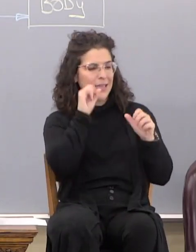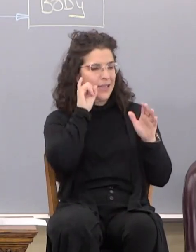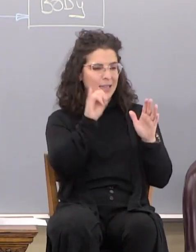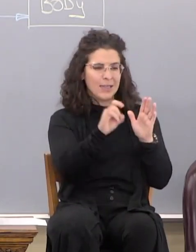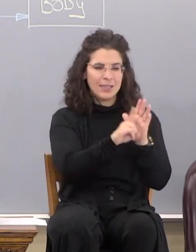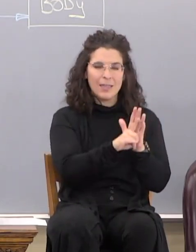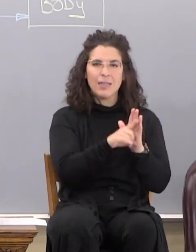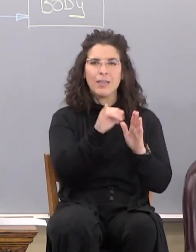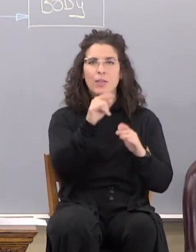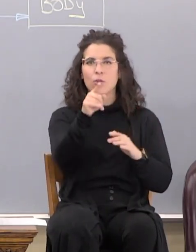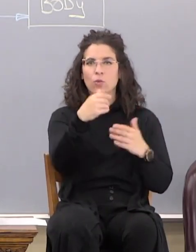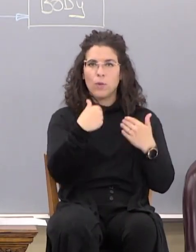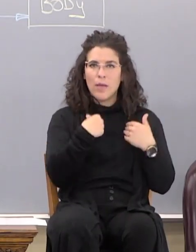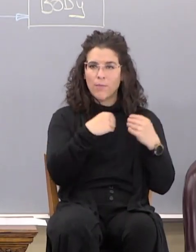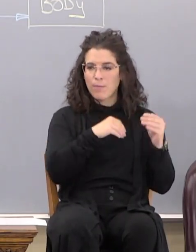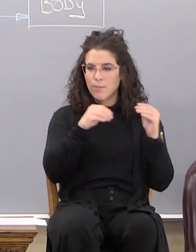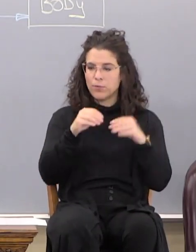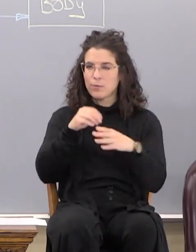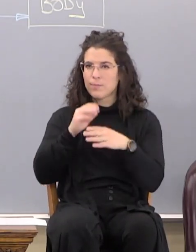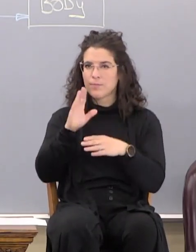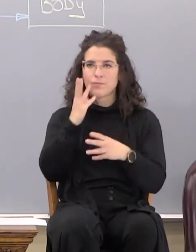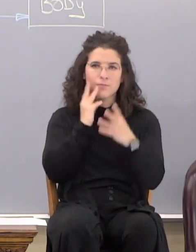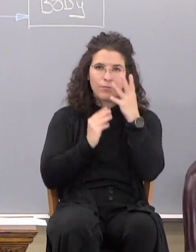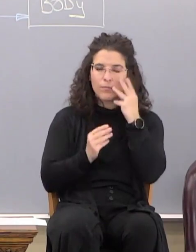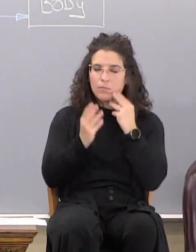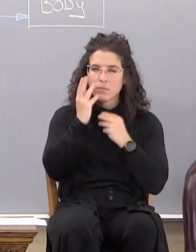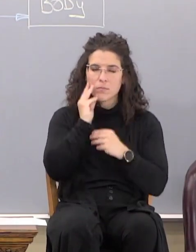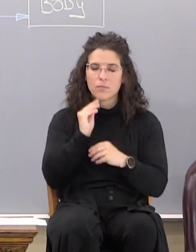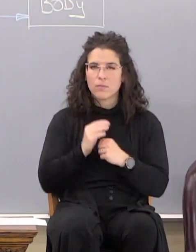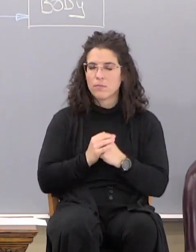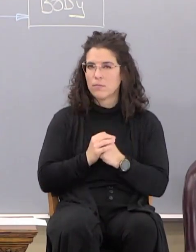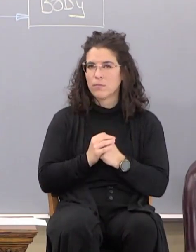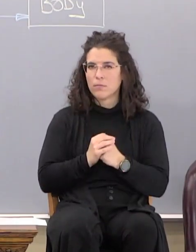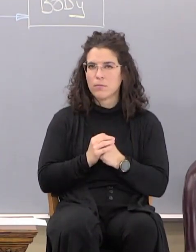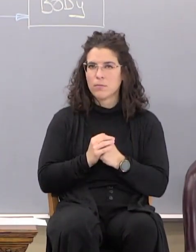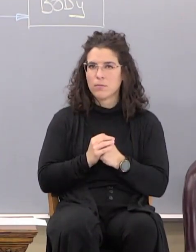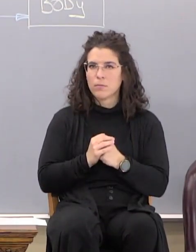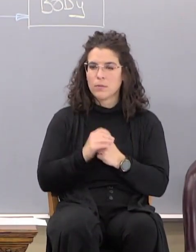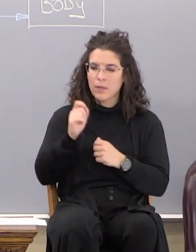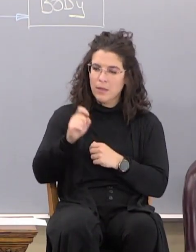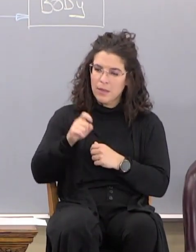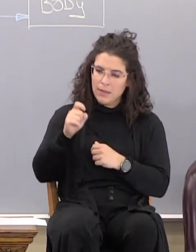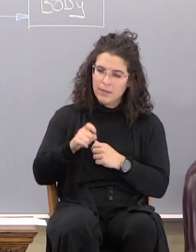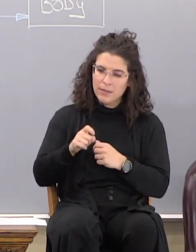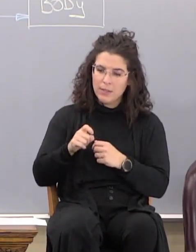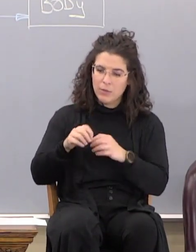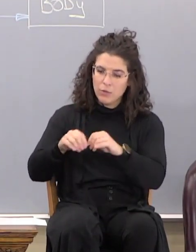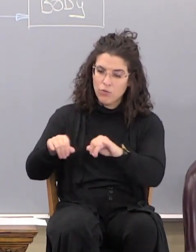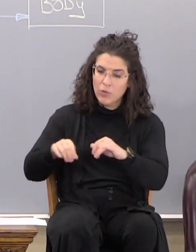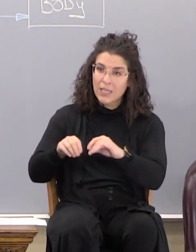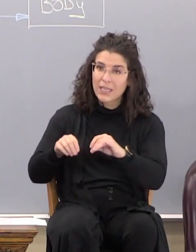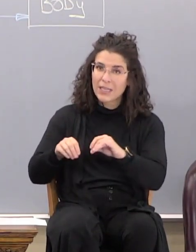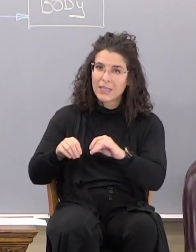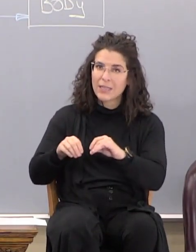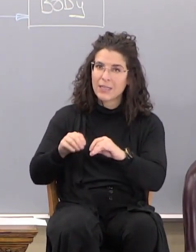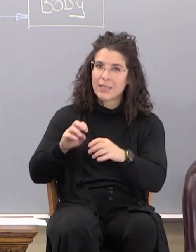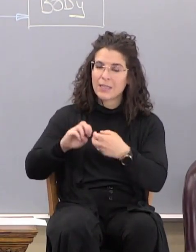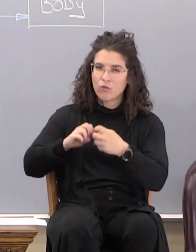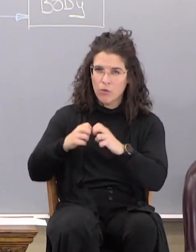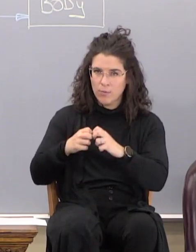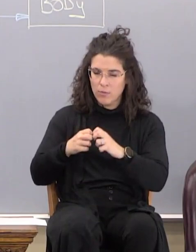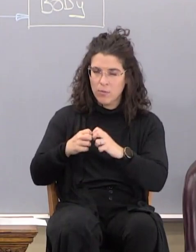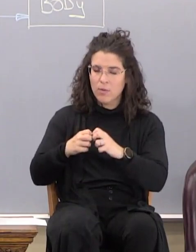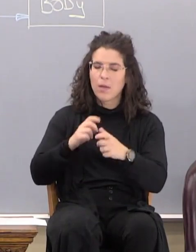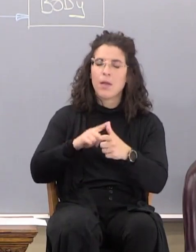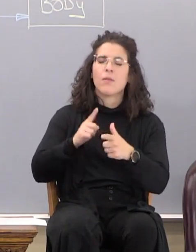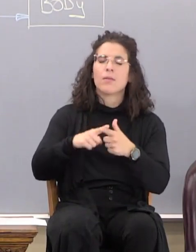of that you have and putting it into your experience. And the necessary ingredient there is the trouble. And then